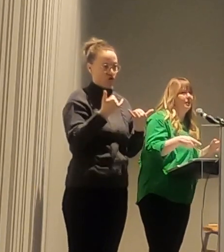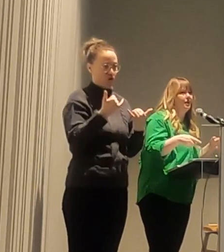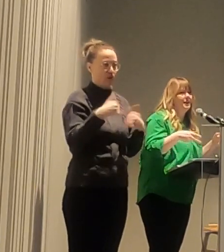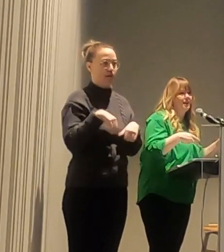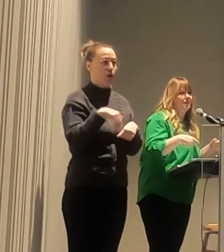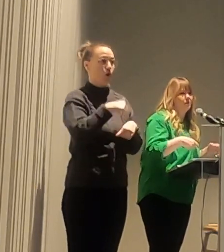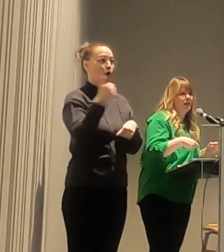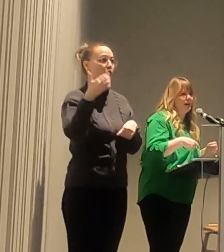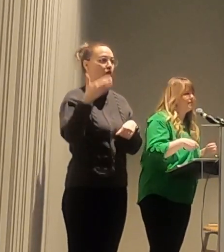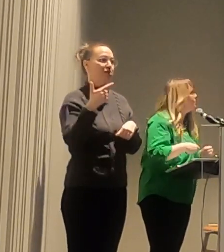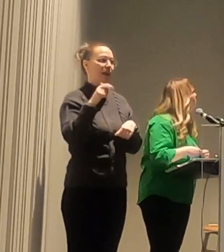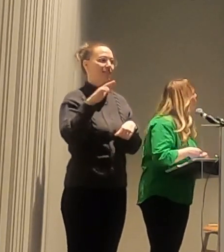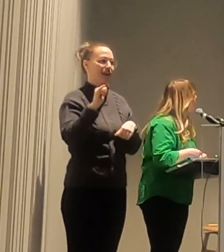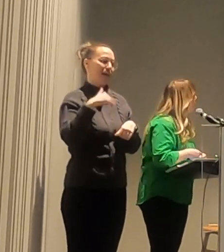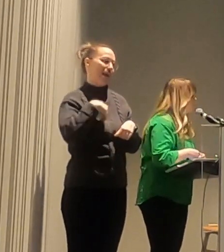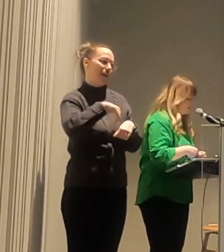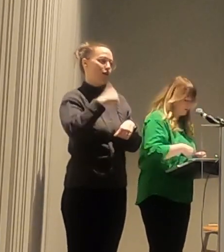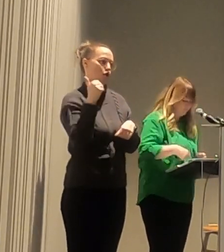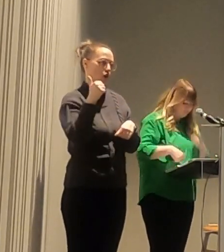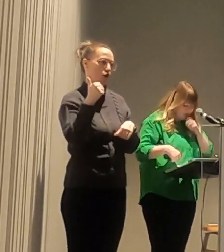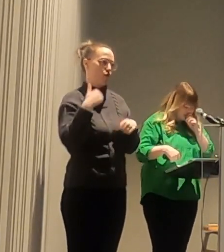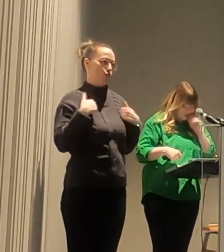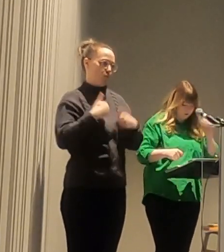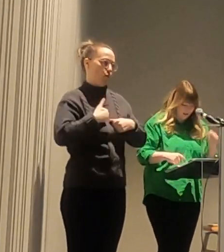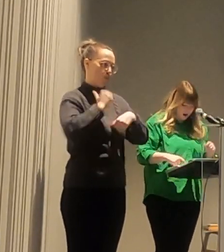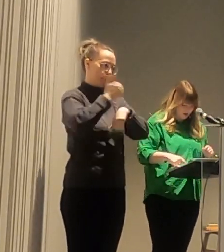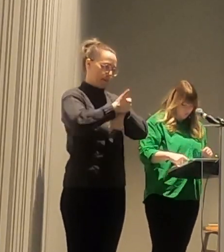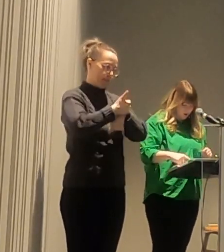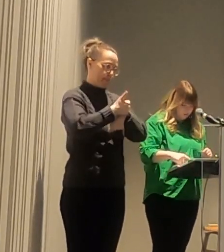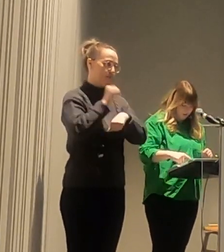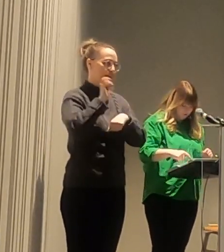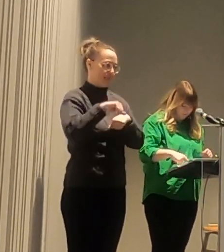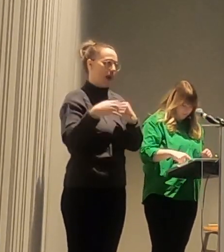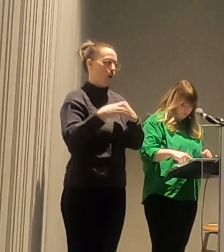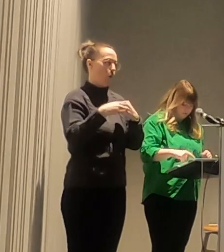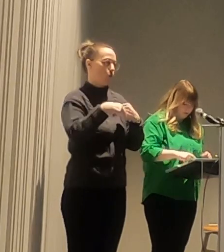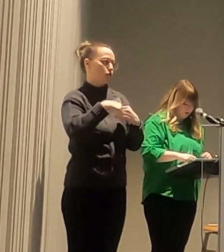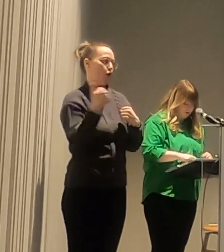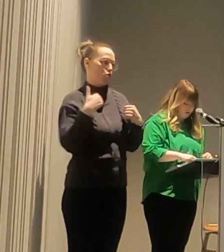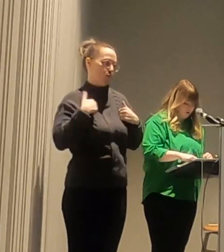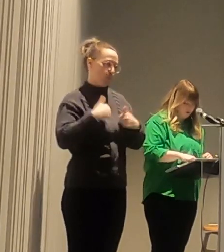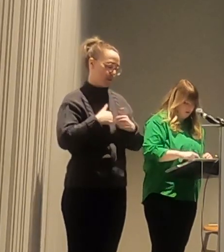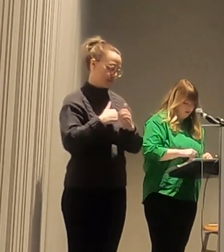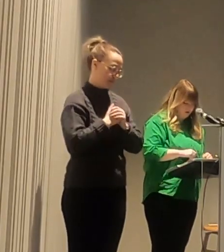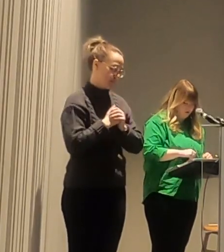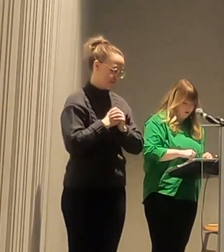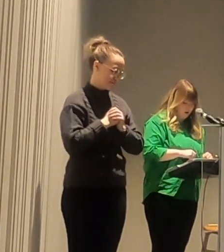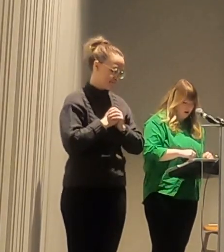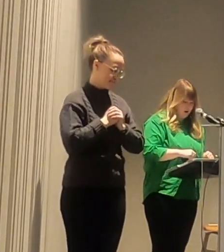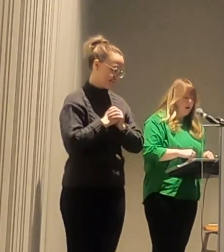is another identical case, which holds the other robe.